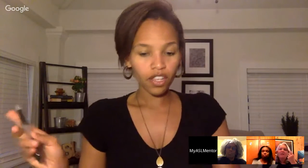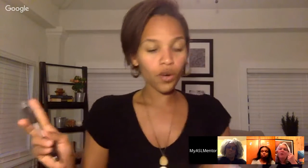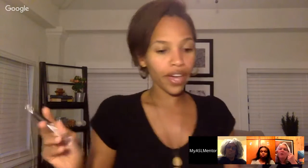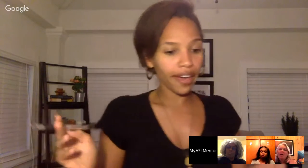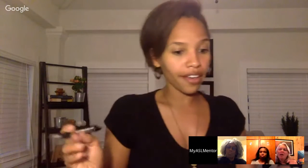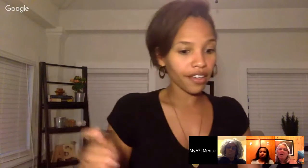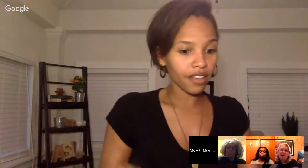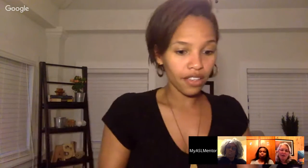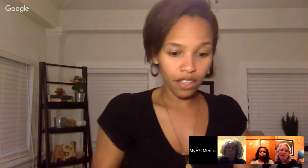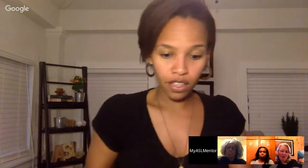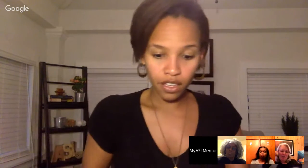Okay.